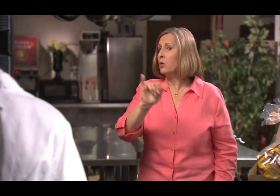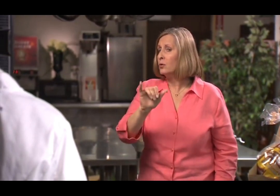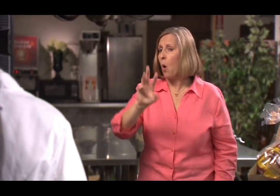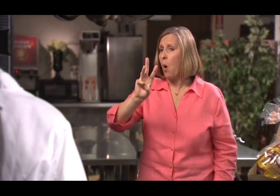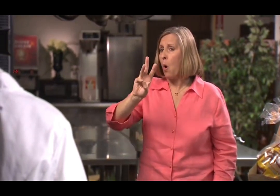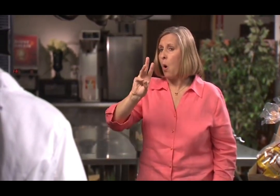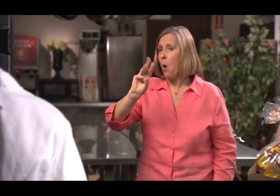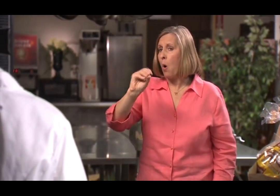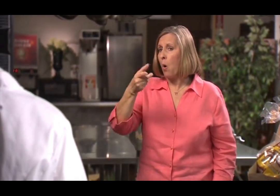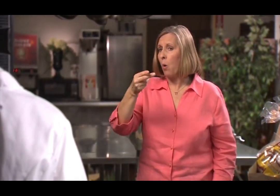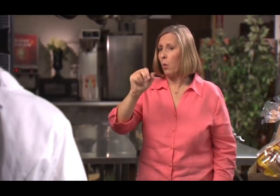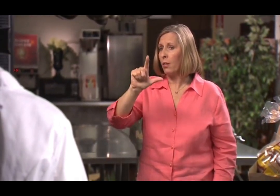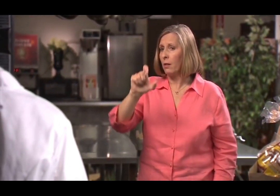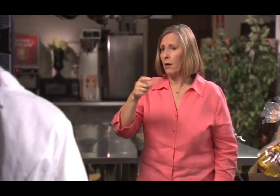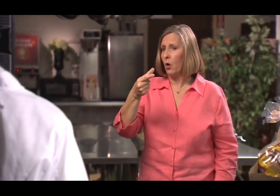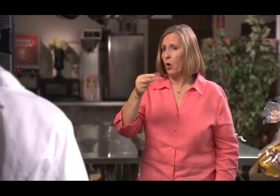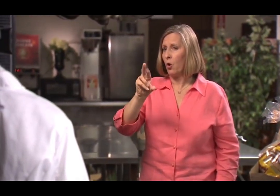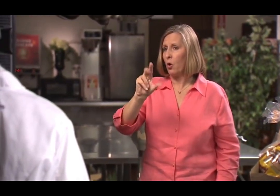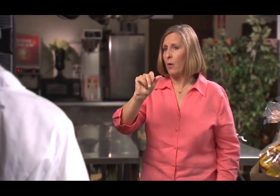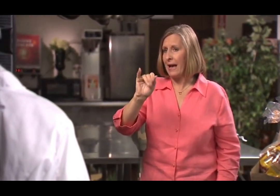along with whole grains into their meals.